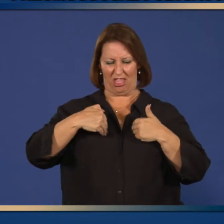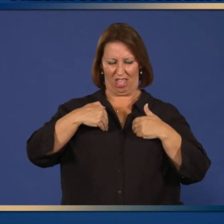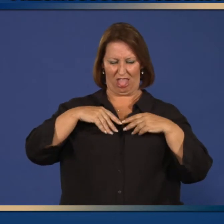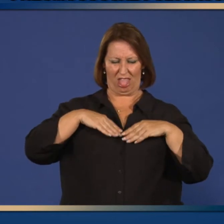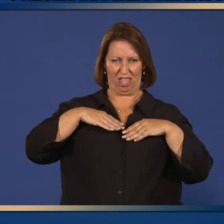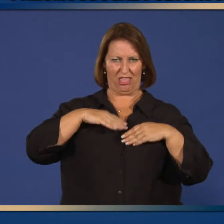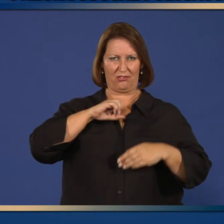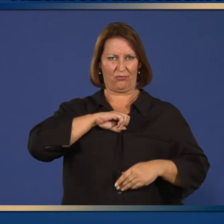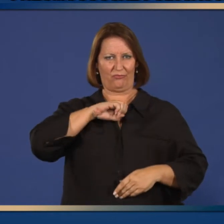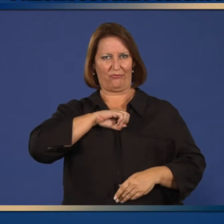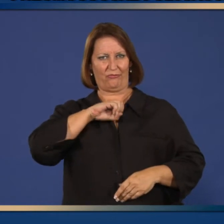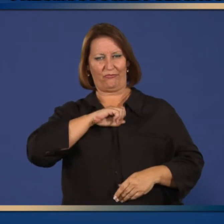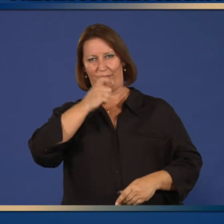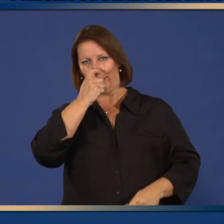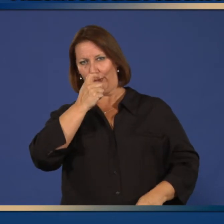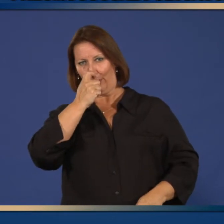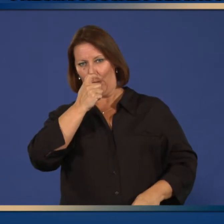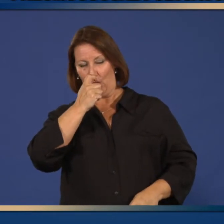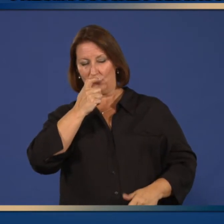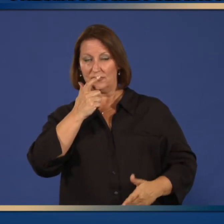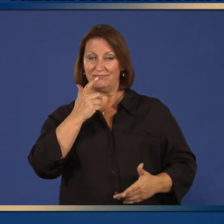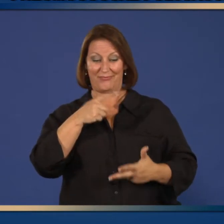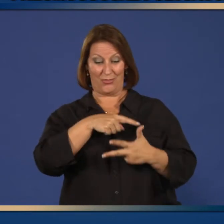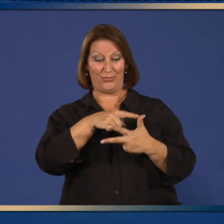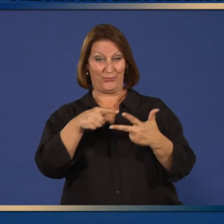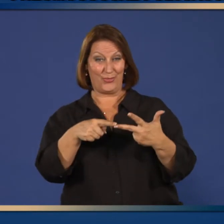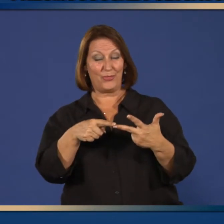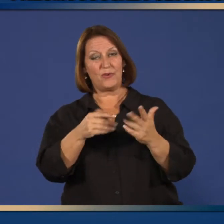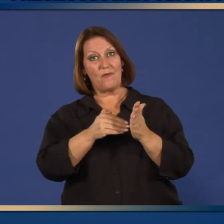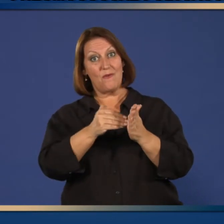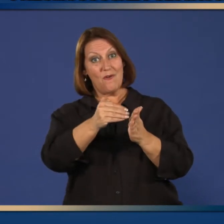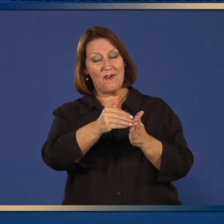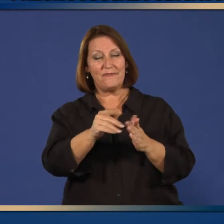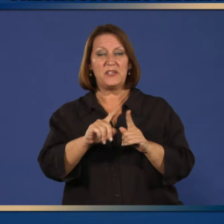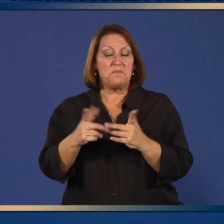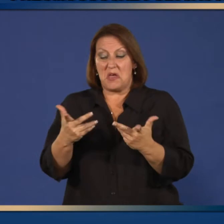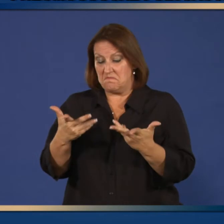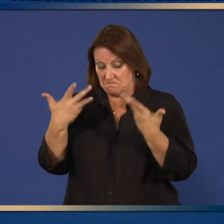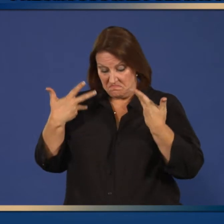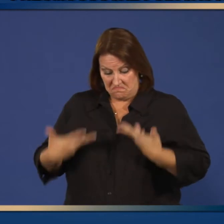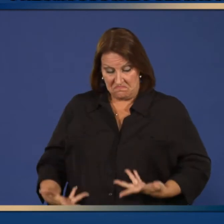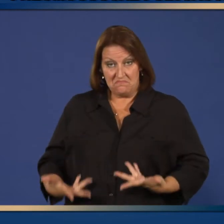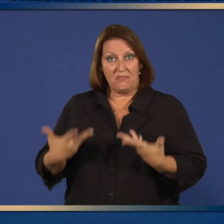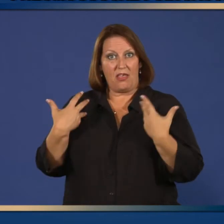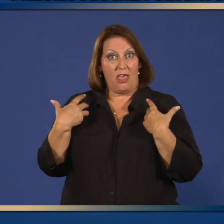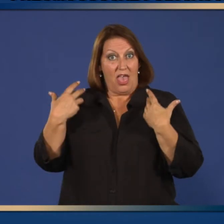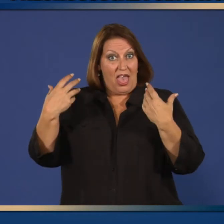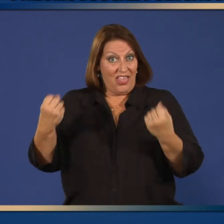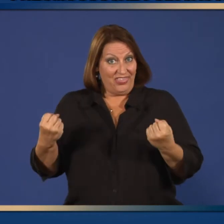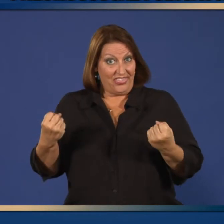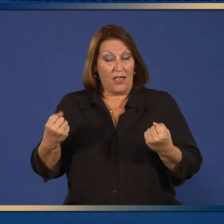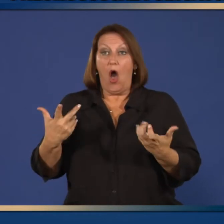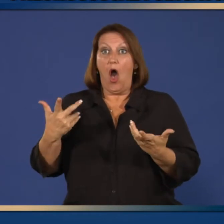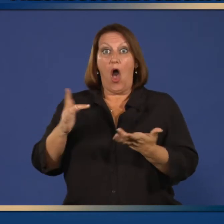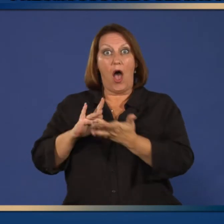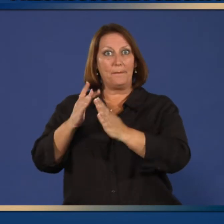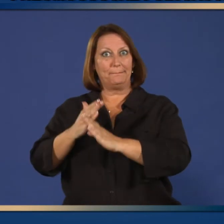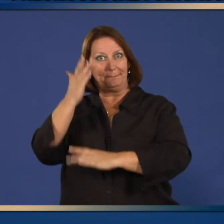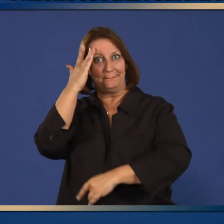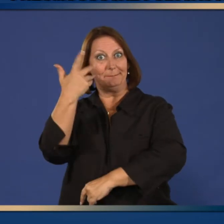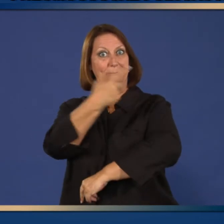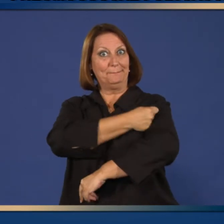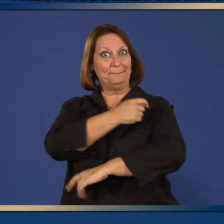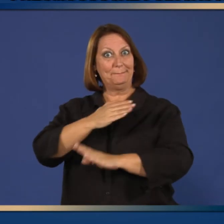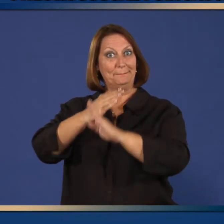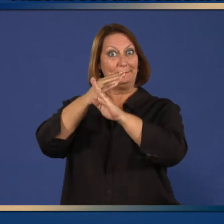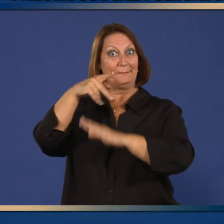or other upper respiratory diseases, but who are otherwise healthy,